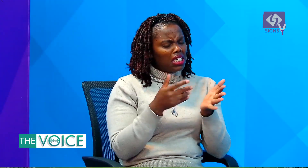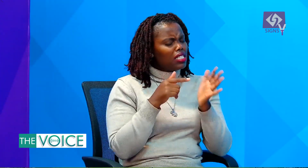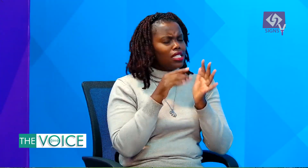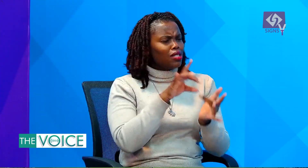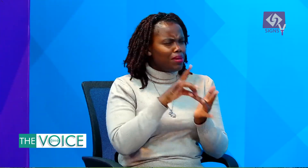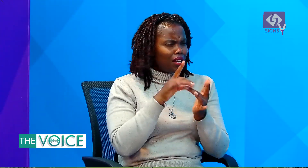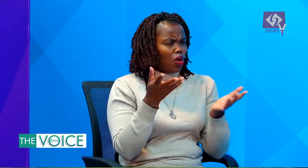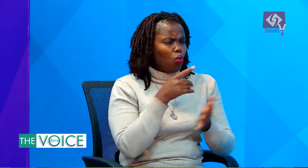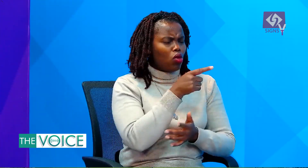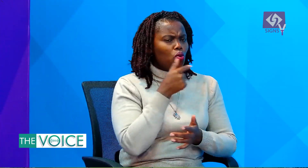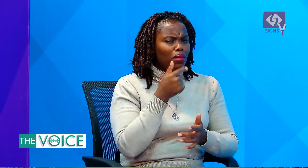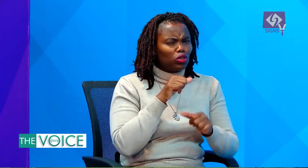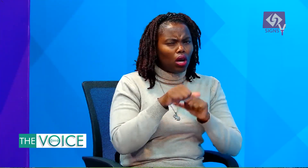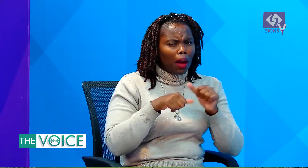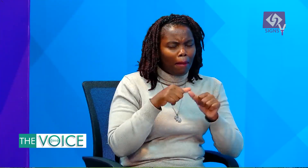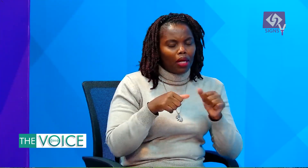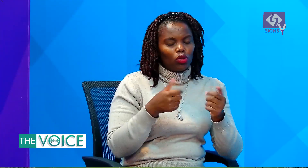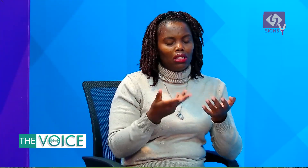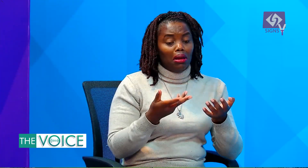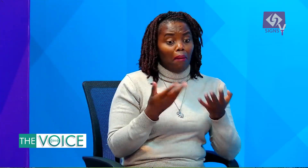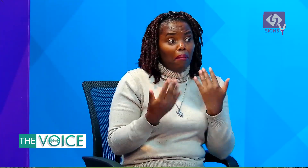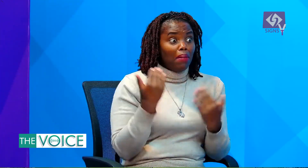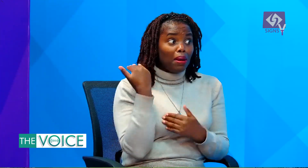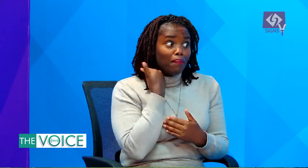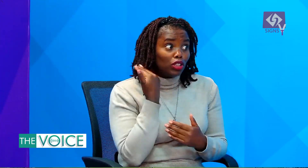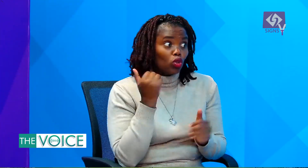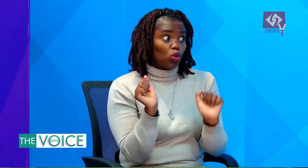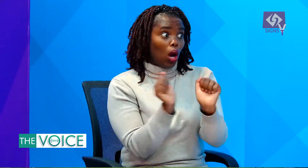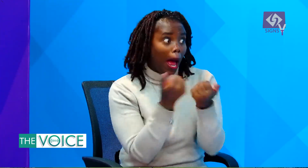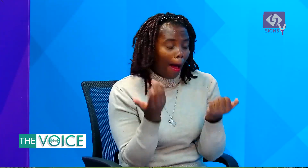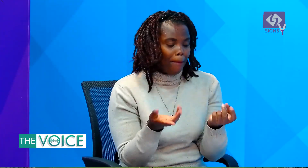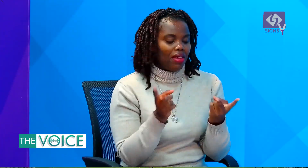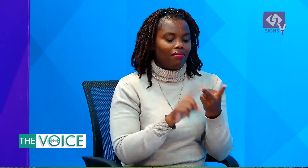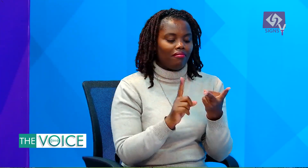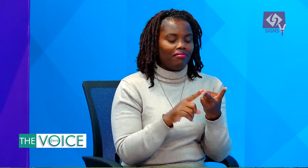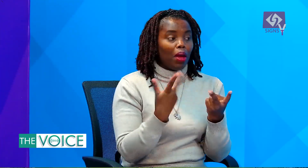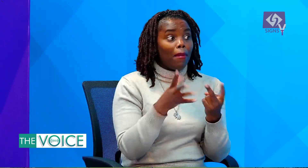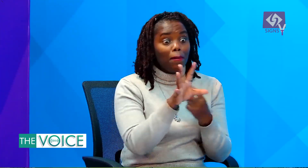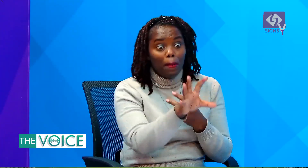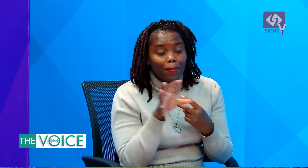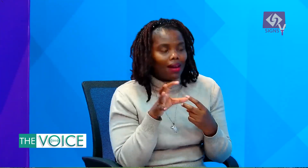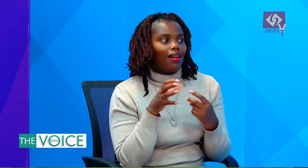For example, we have seen so many cases when